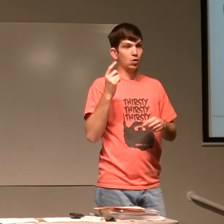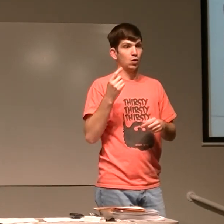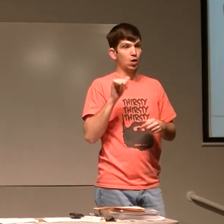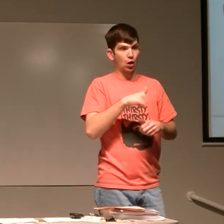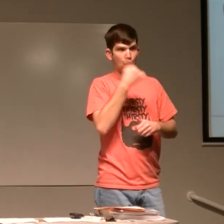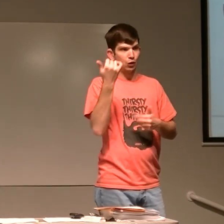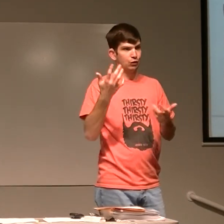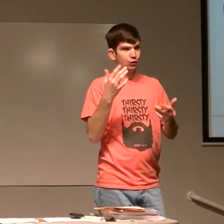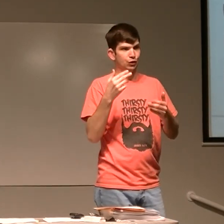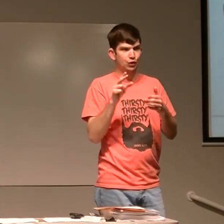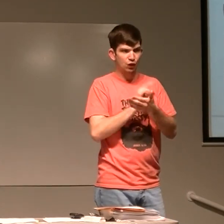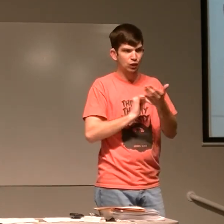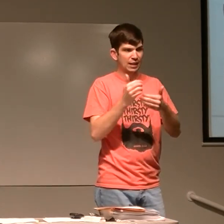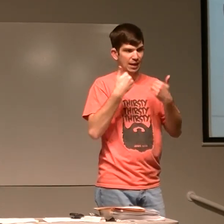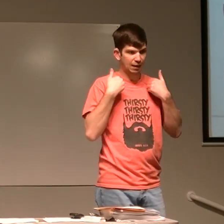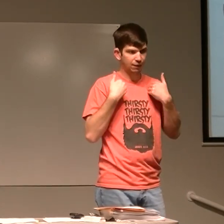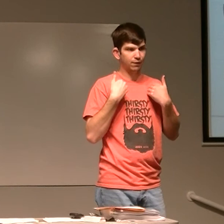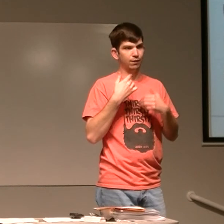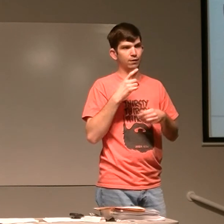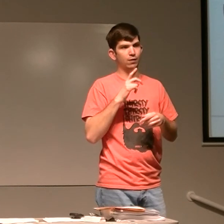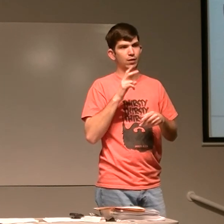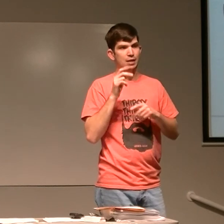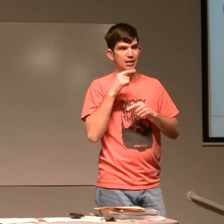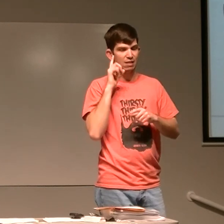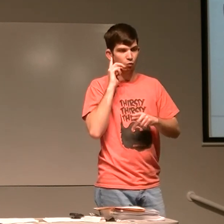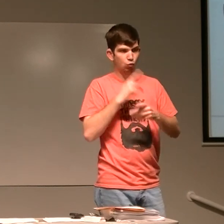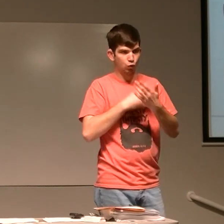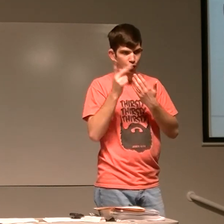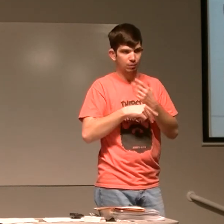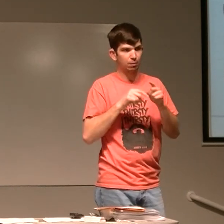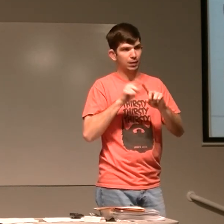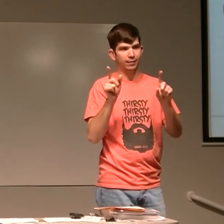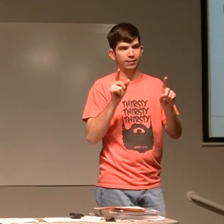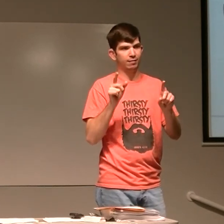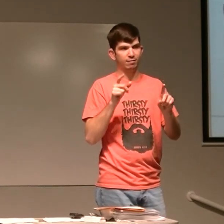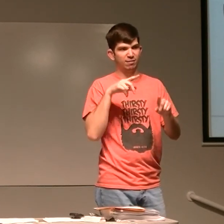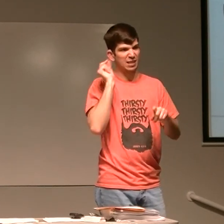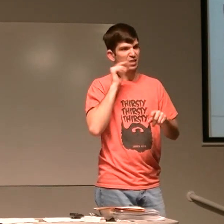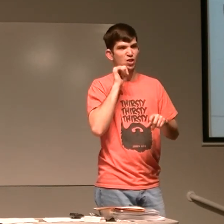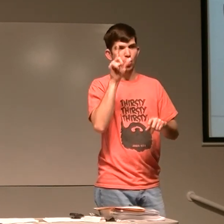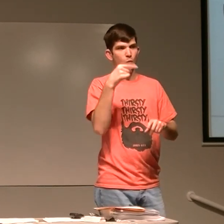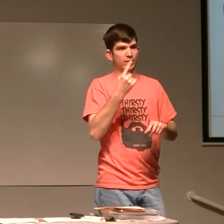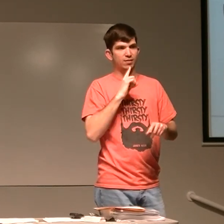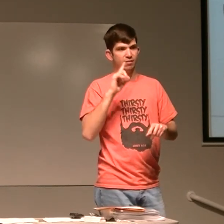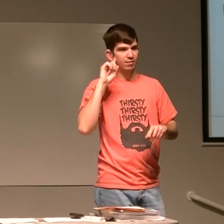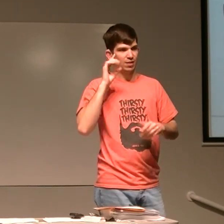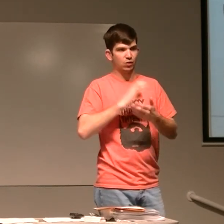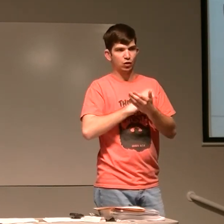Other universities have deaf programs, but Gallaudet's the only deaf university.